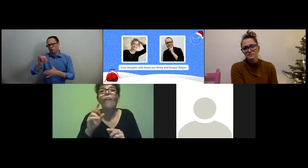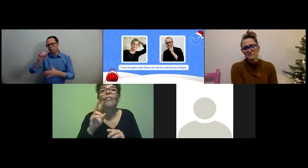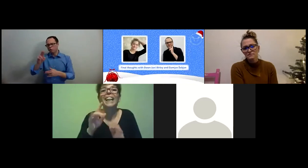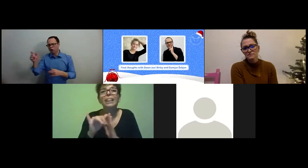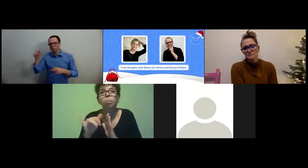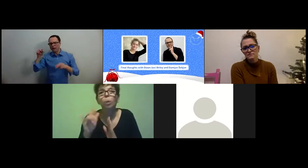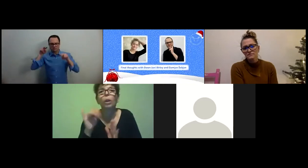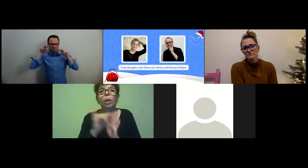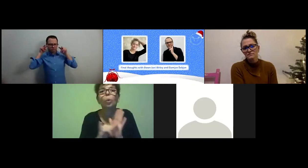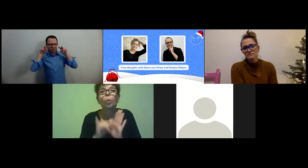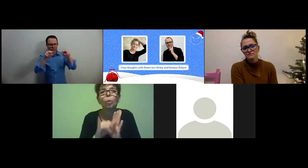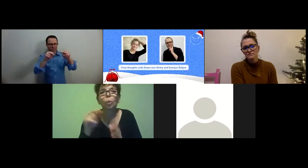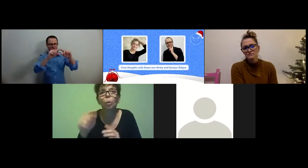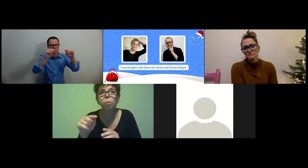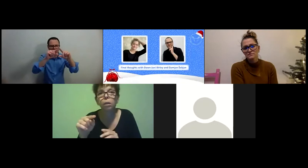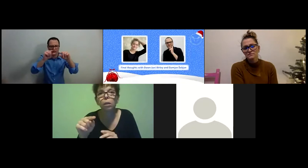is